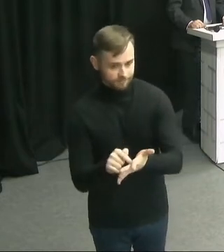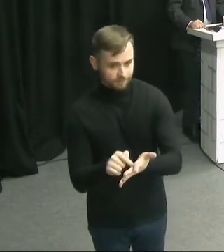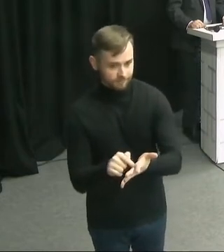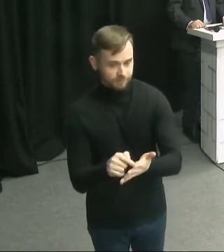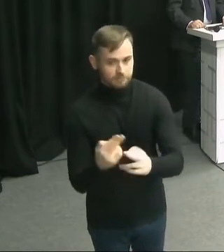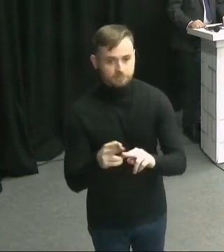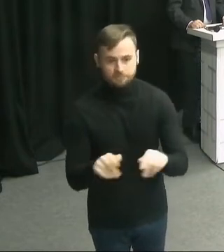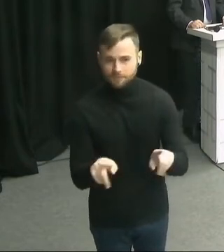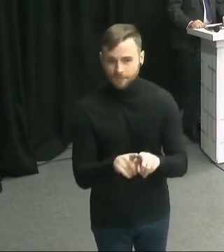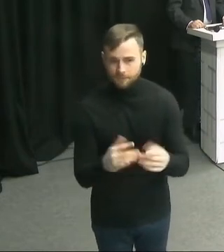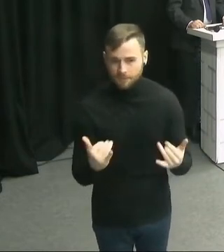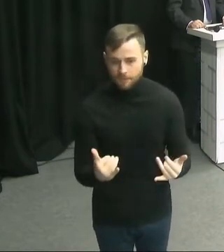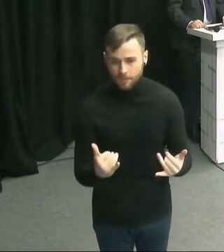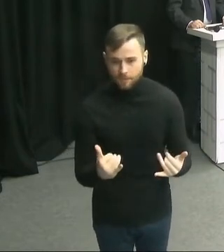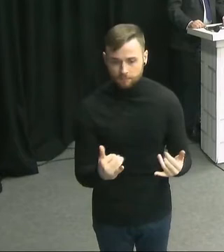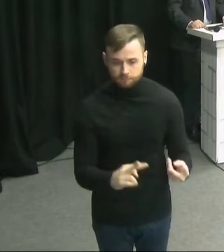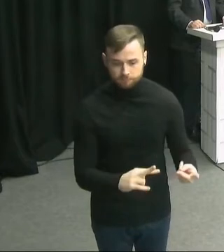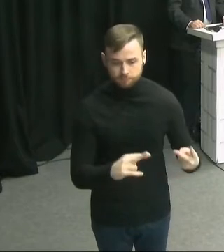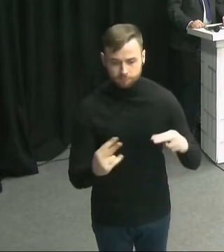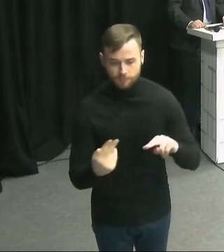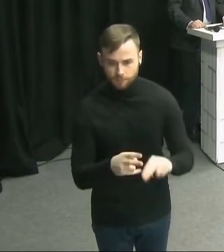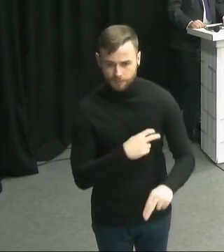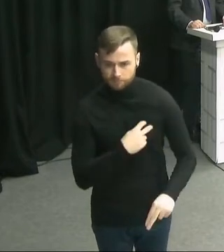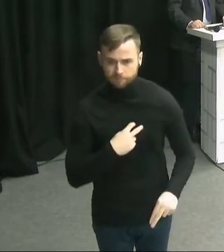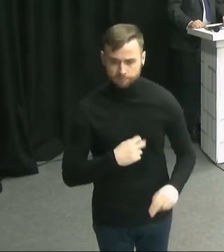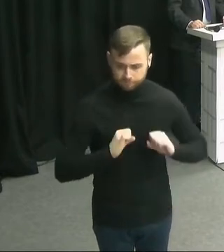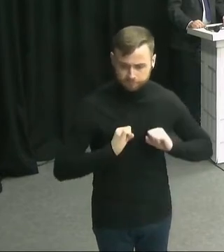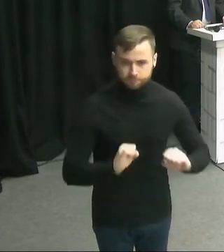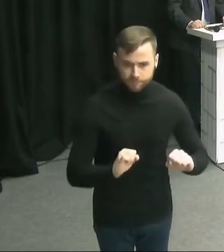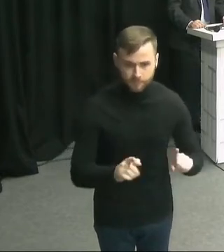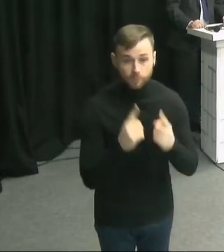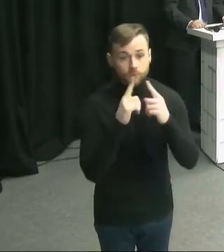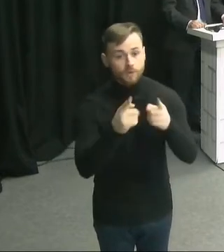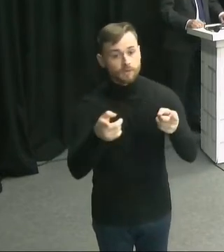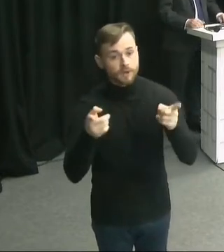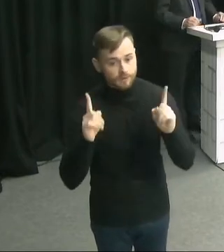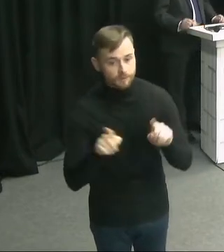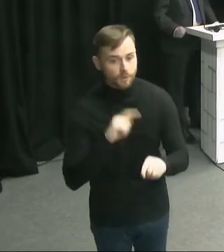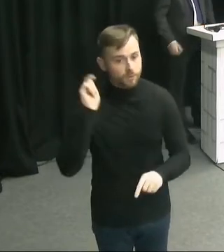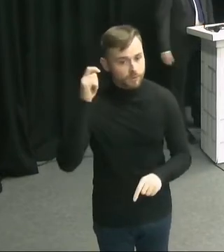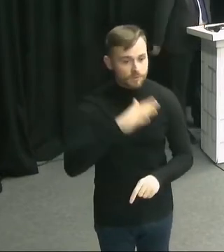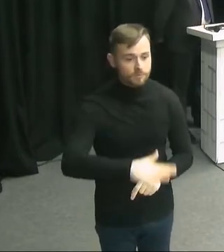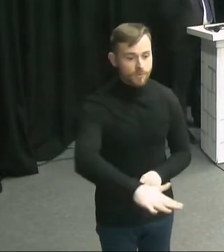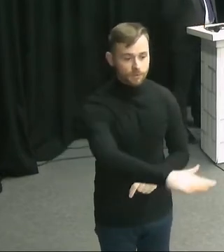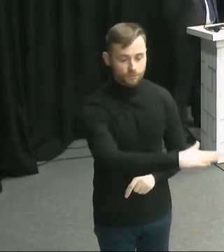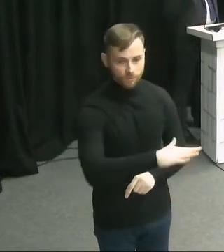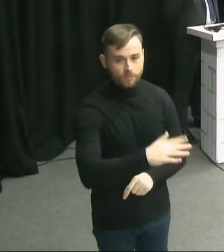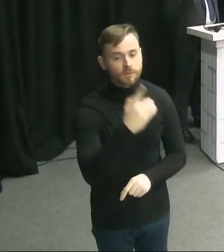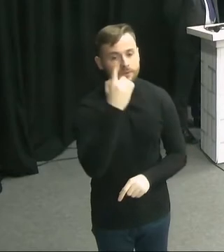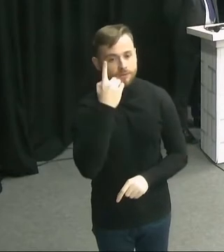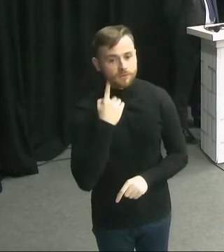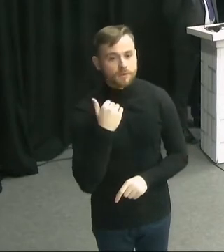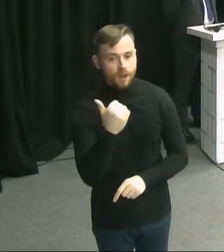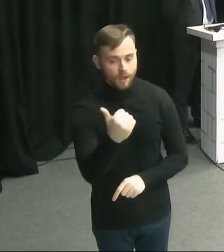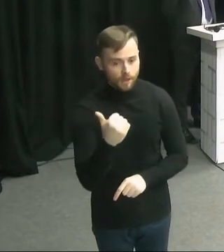language. This shows certain determination by the Vilnius University and by the students' community